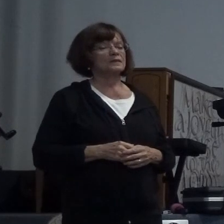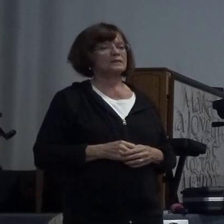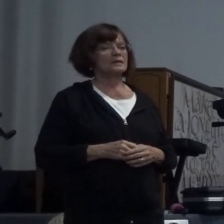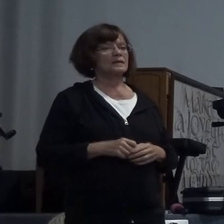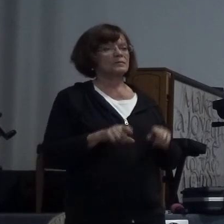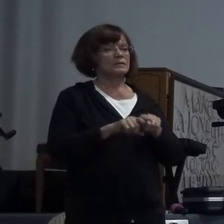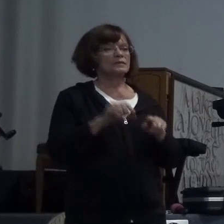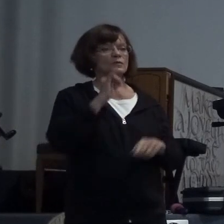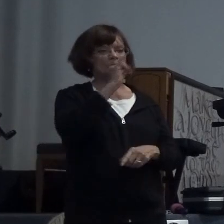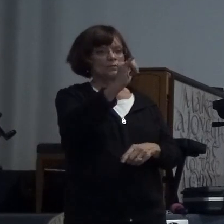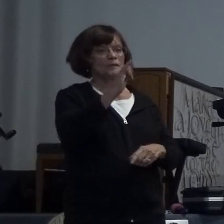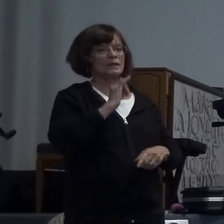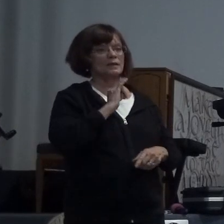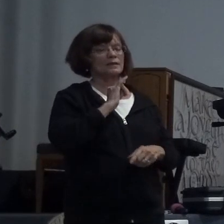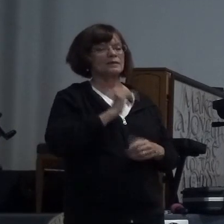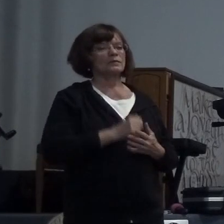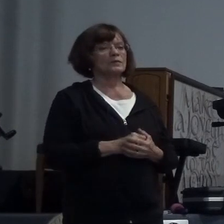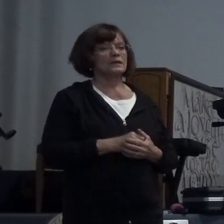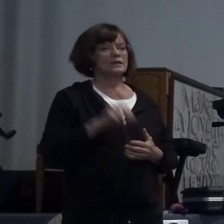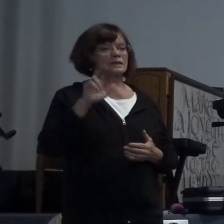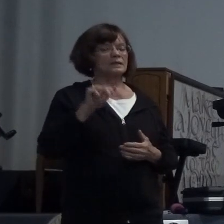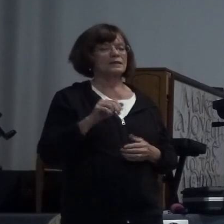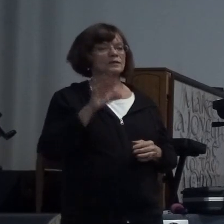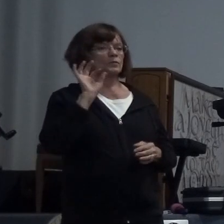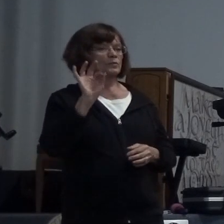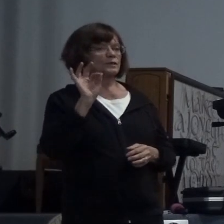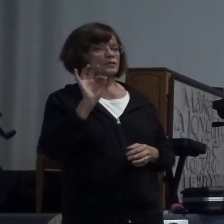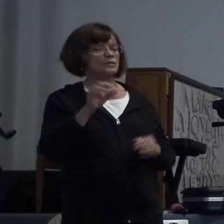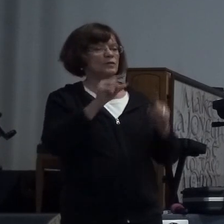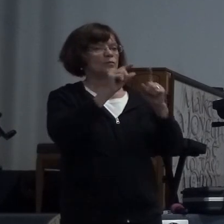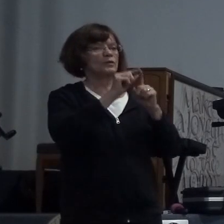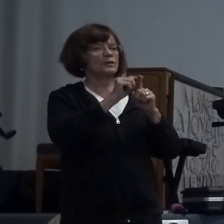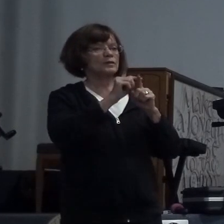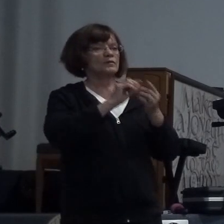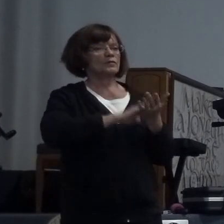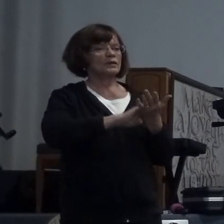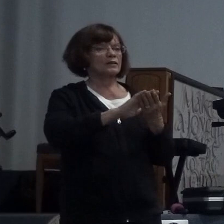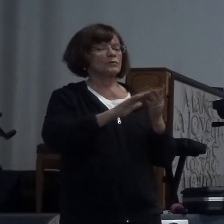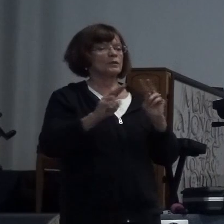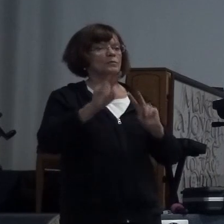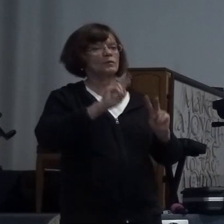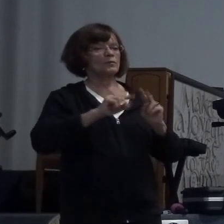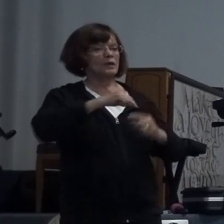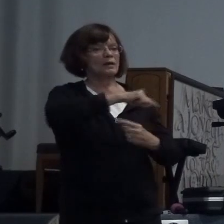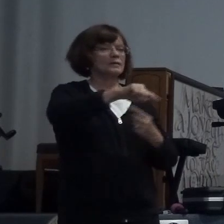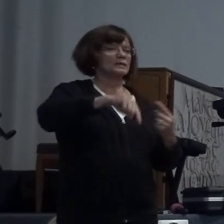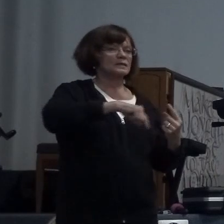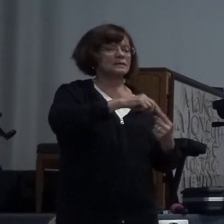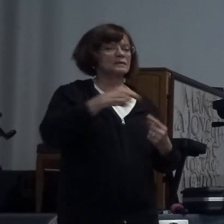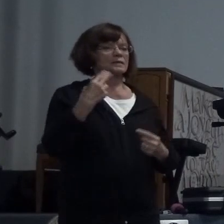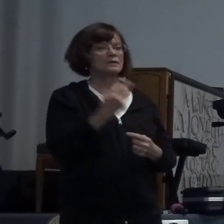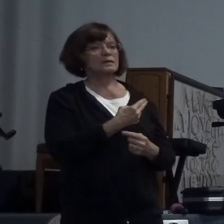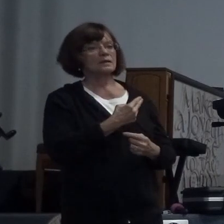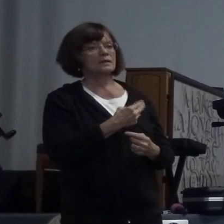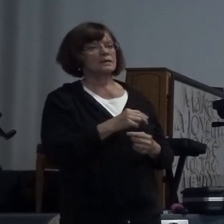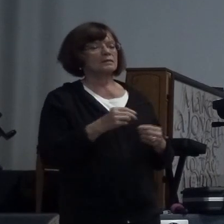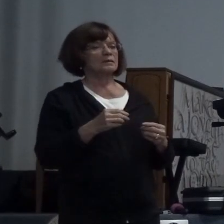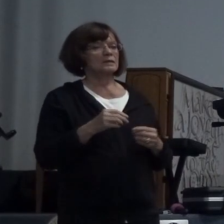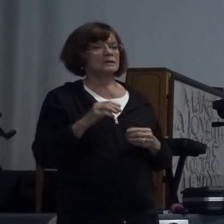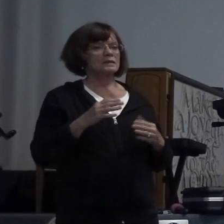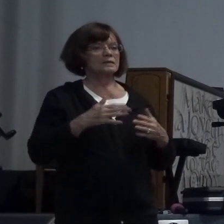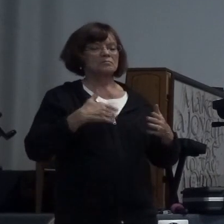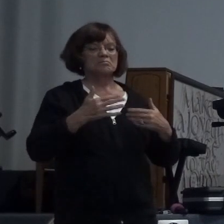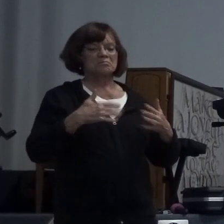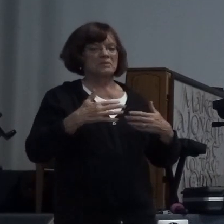me. So we need to get out there and preach the word and forgive those around us. It doesn't matter what they do to us, it doesn't matter.